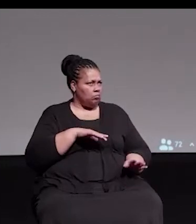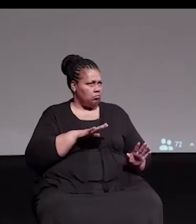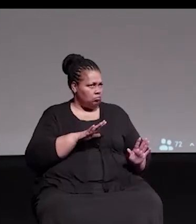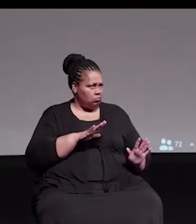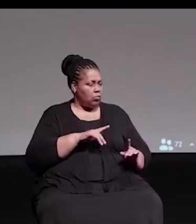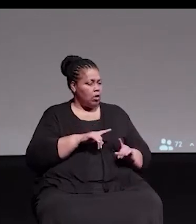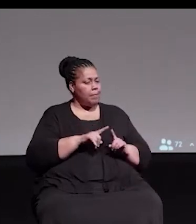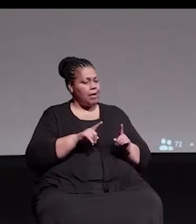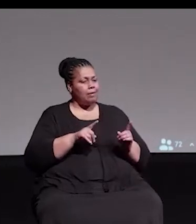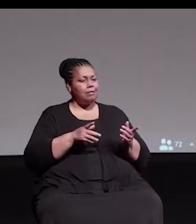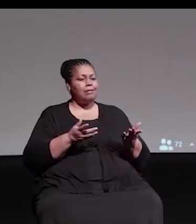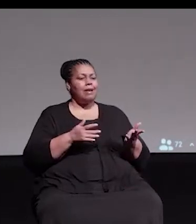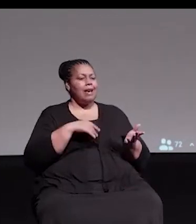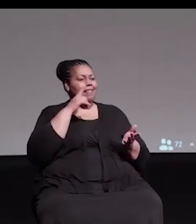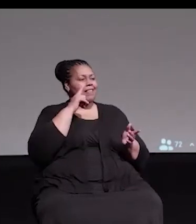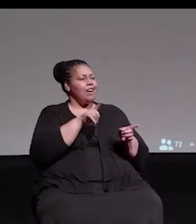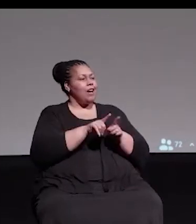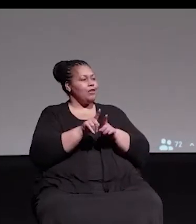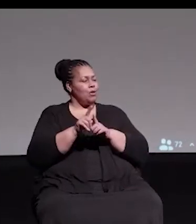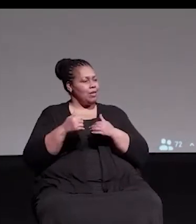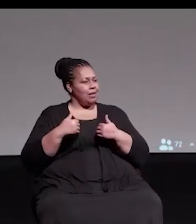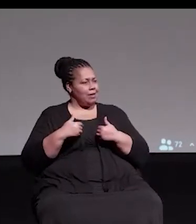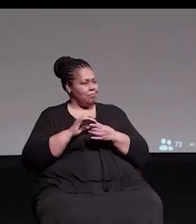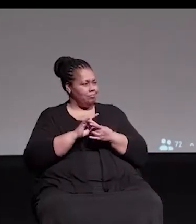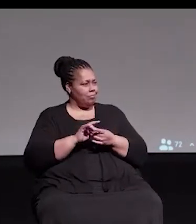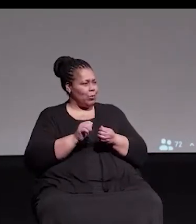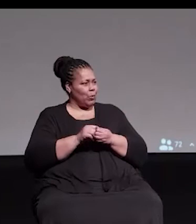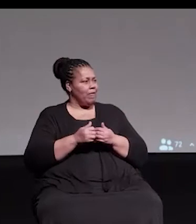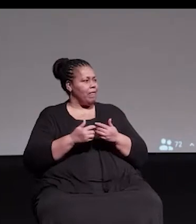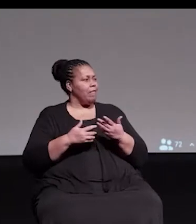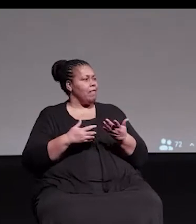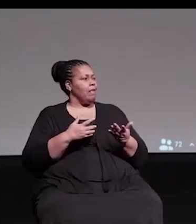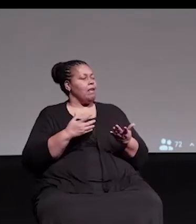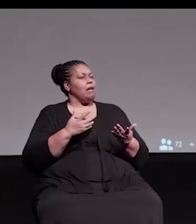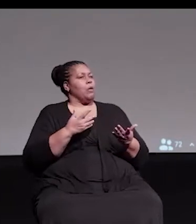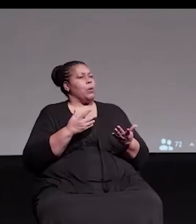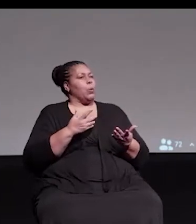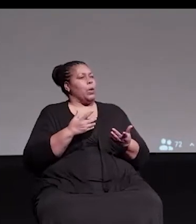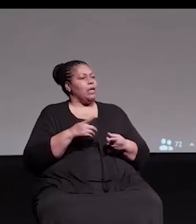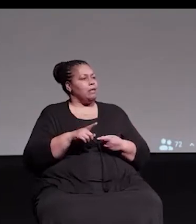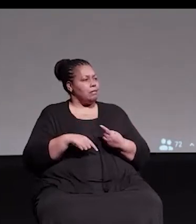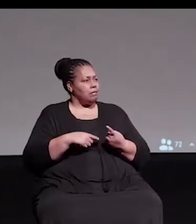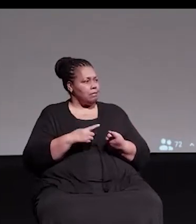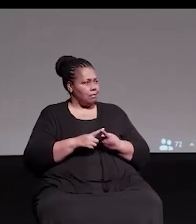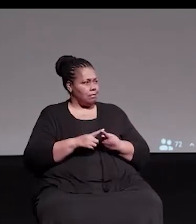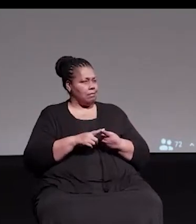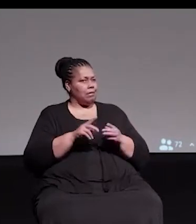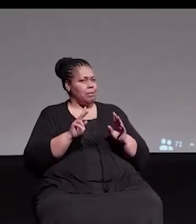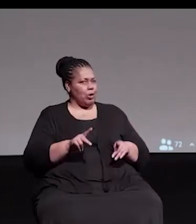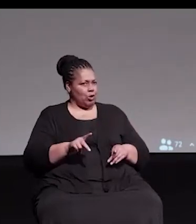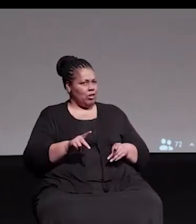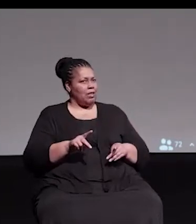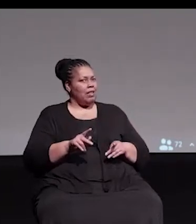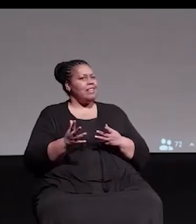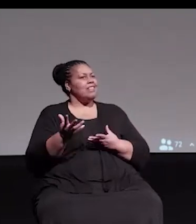But I think also like it has to do with like when a person comes into the